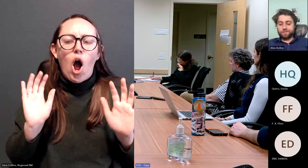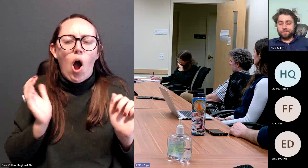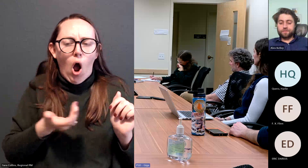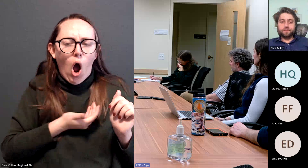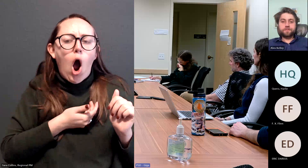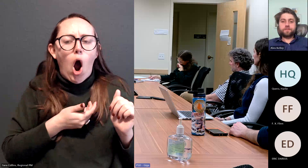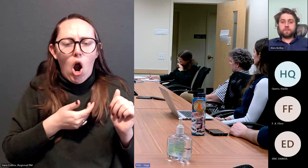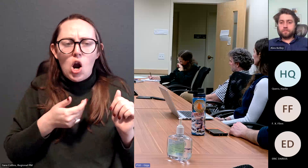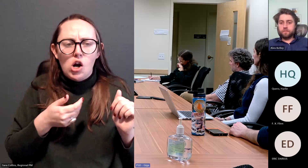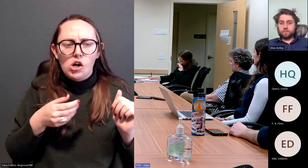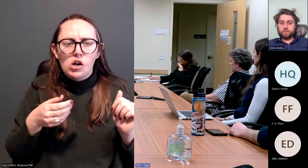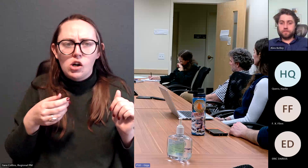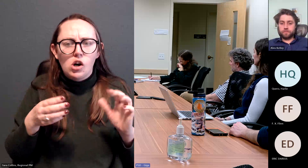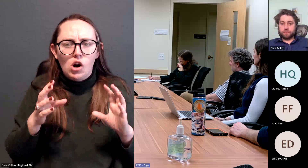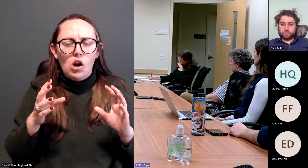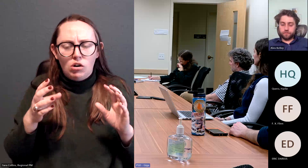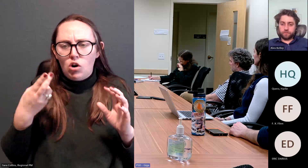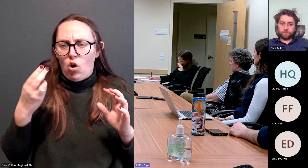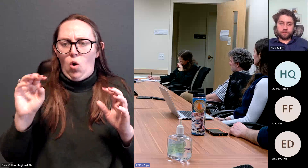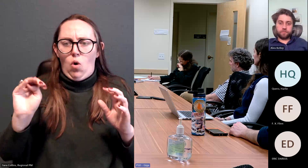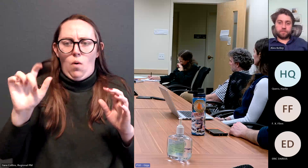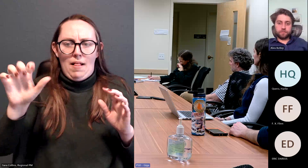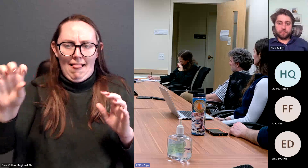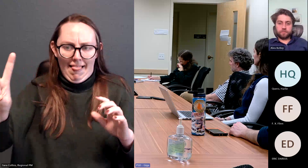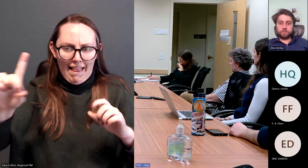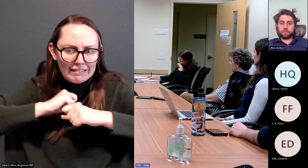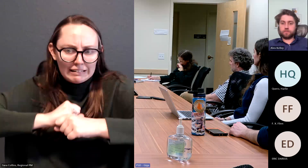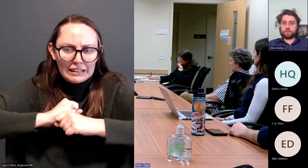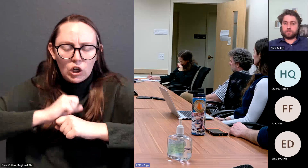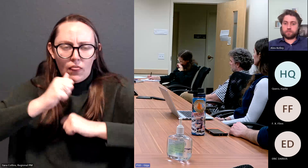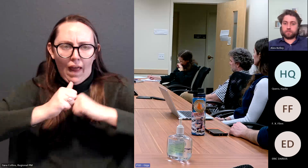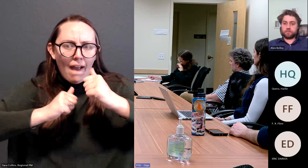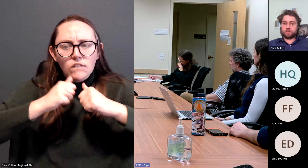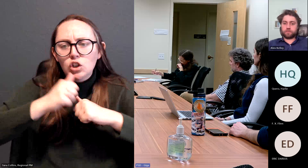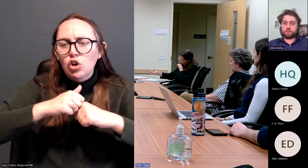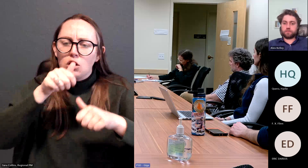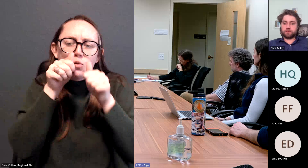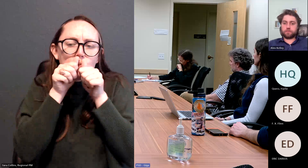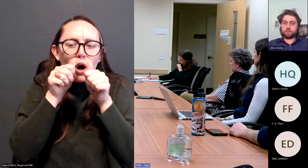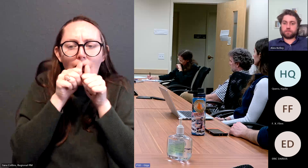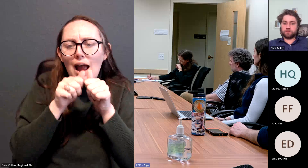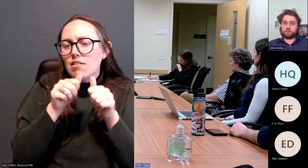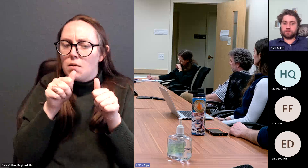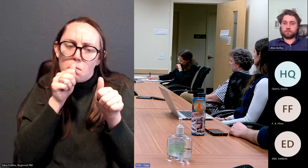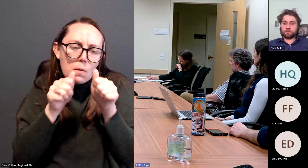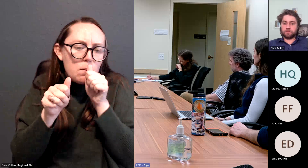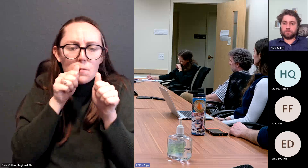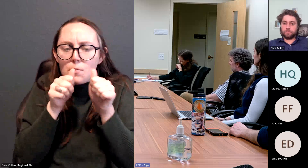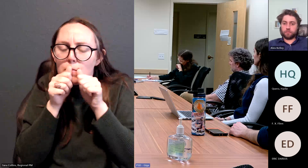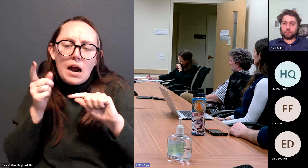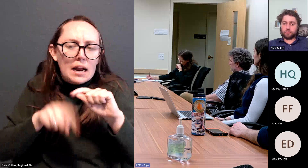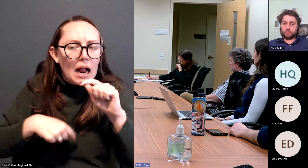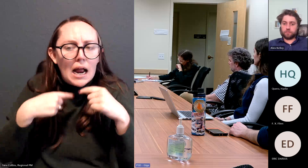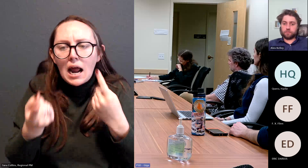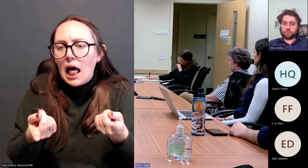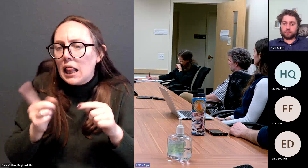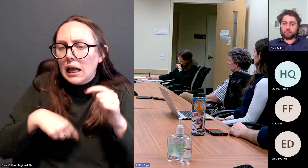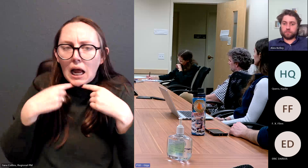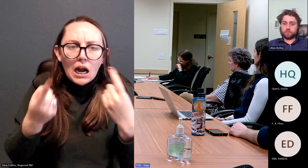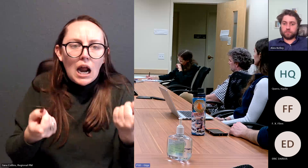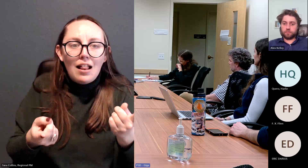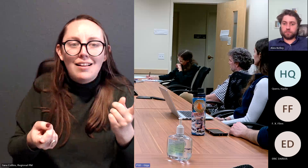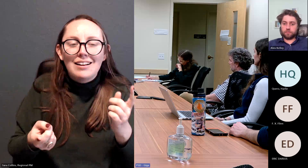system security exemptions, but otherwise tease it apart. Even CUDs, they don't need they need secrecy of what they're going